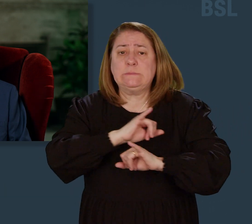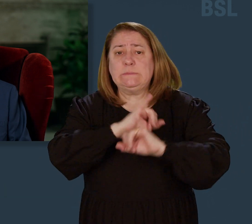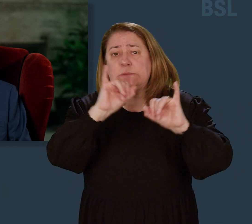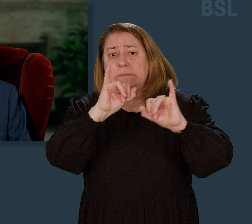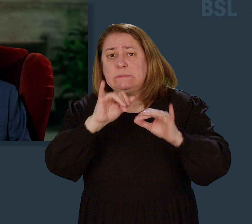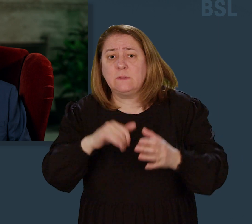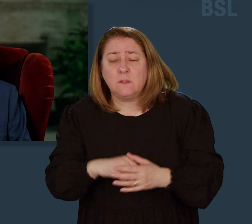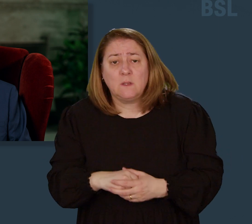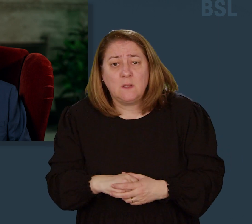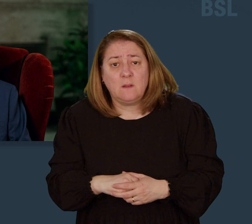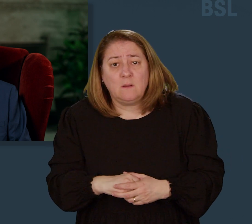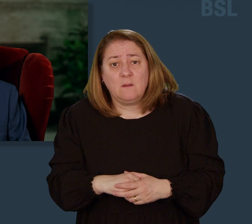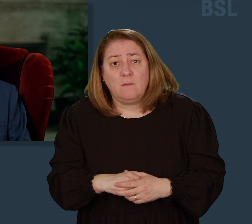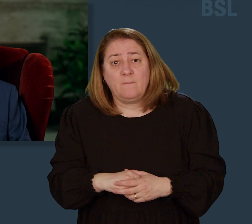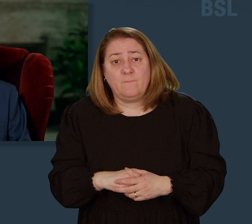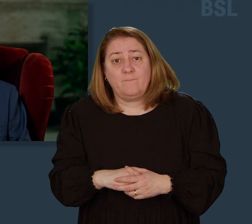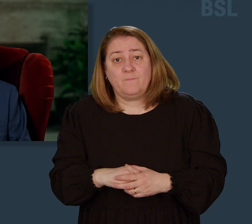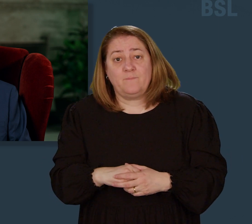the tragic event.